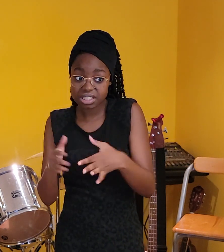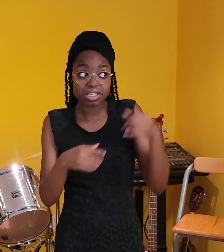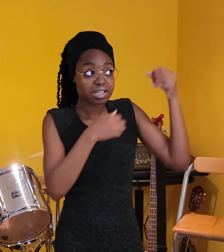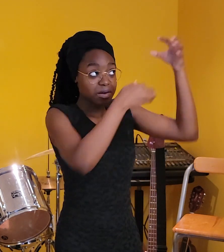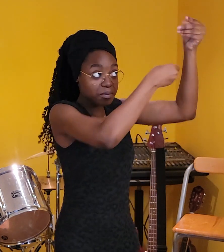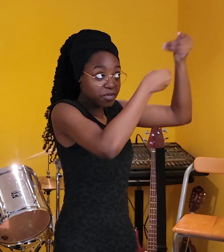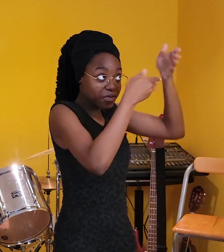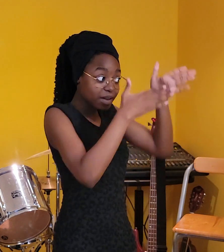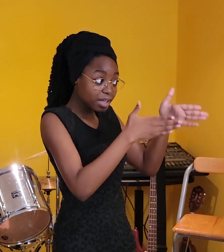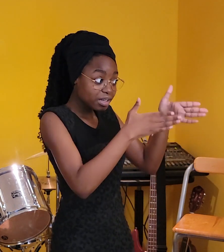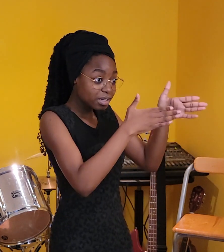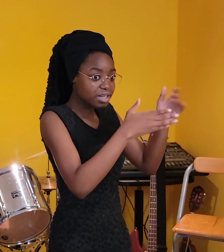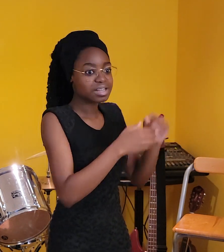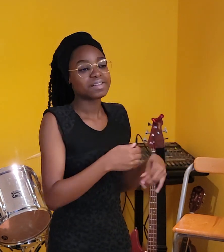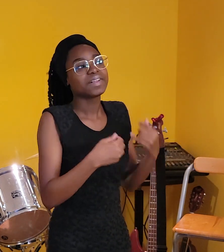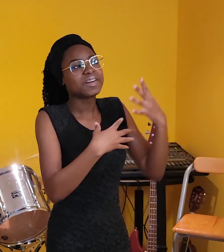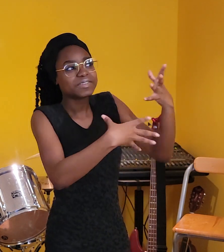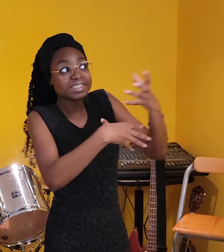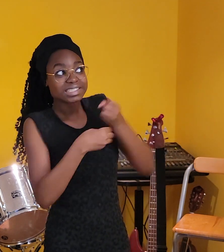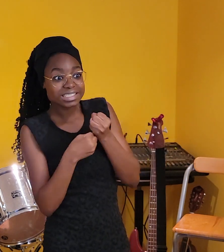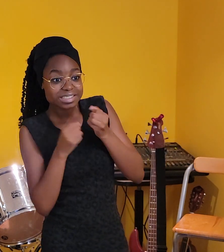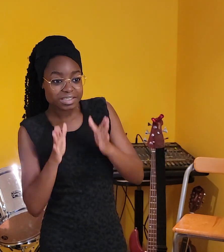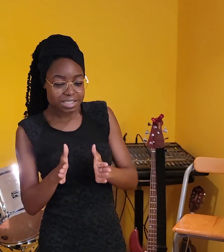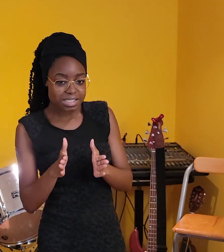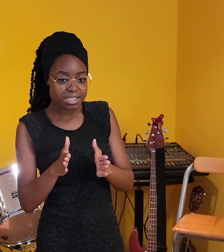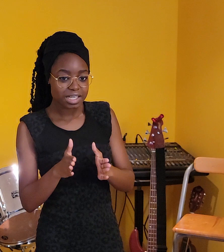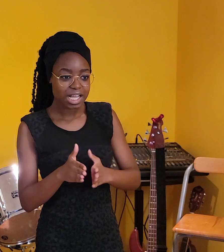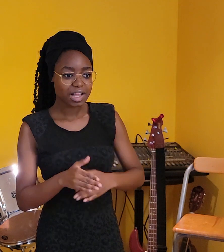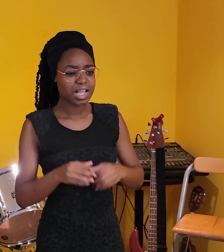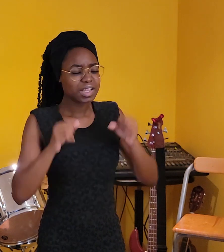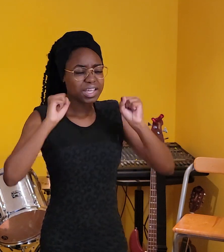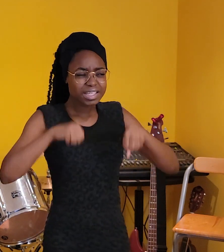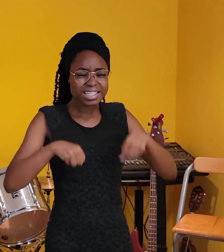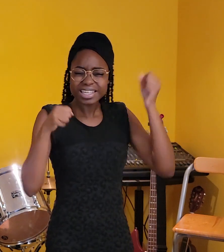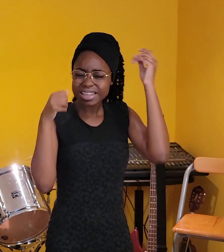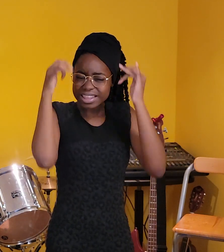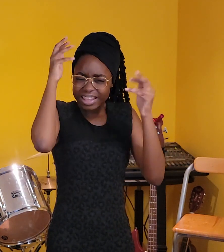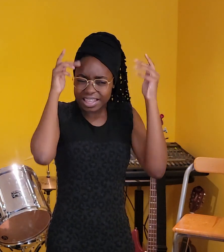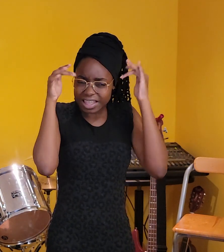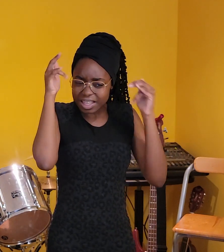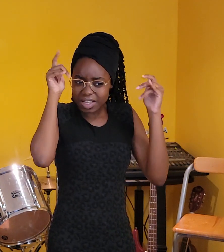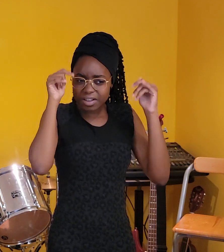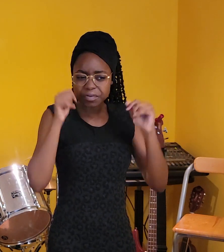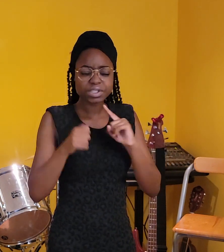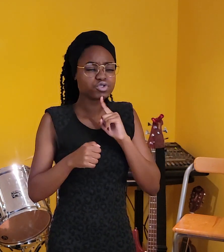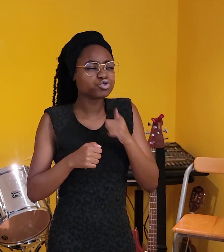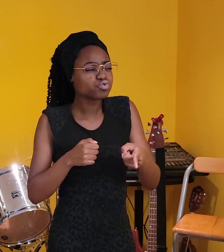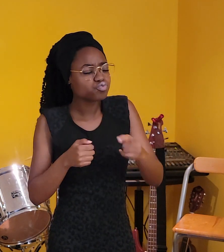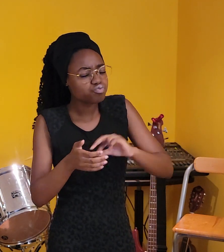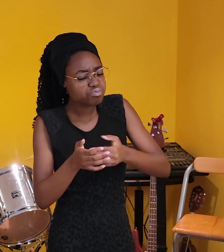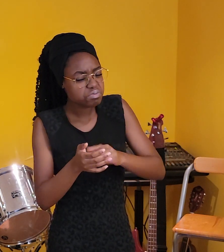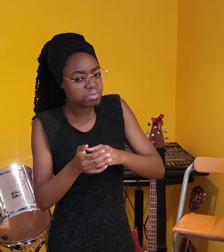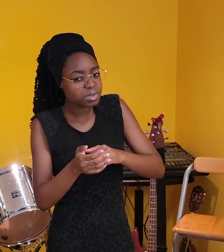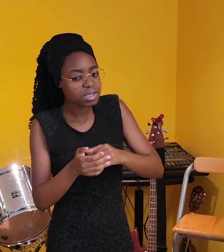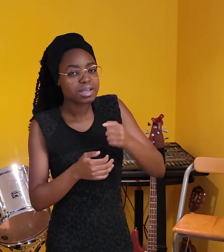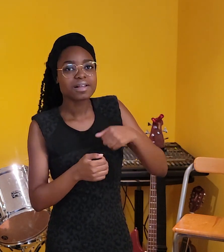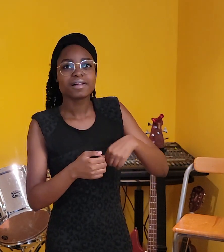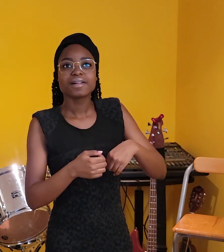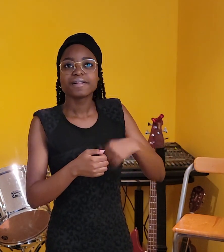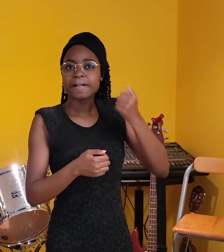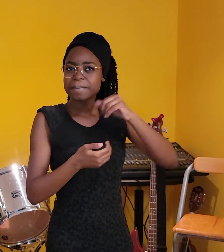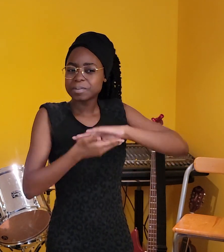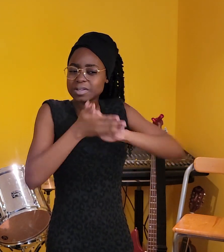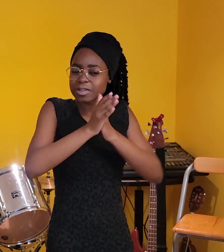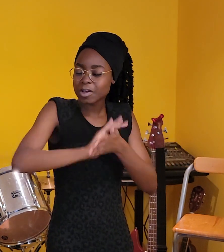mean, you know, we can even reflect on what it means to be a child of God when we pray our Father. See, matter of